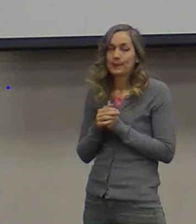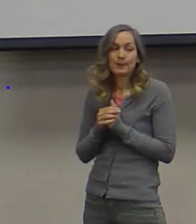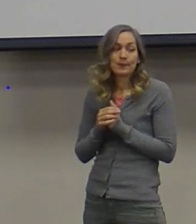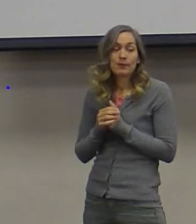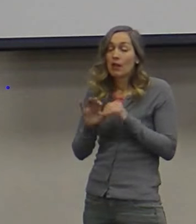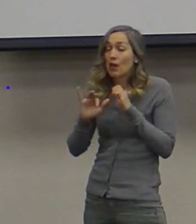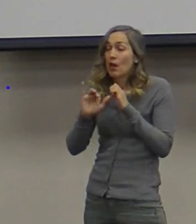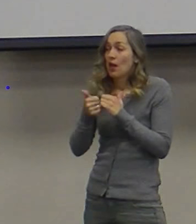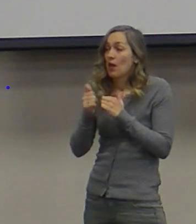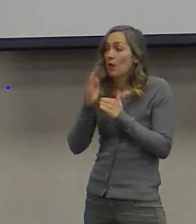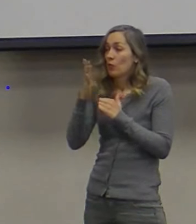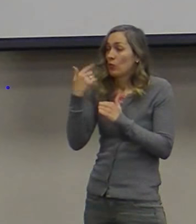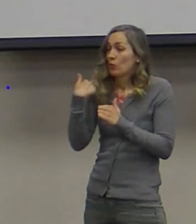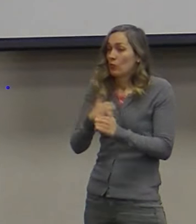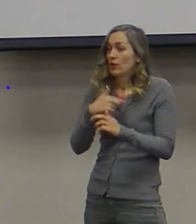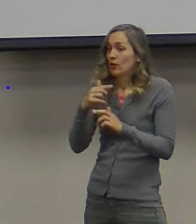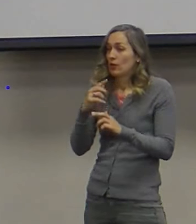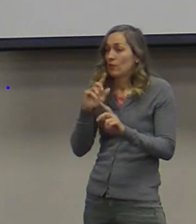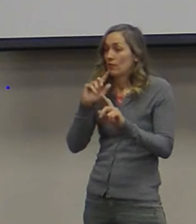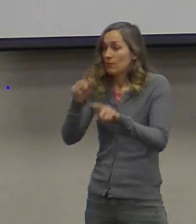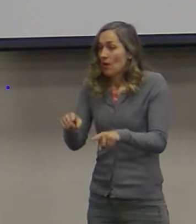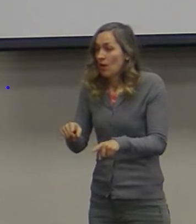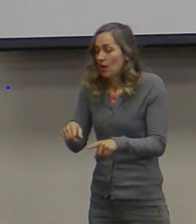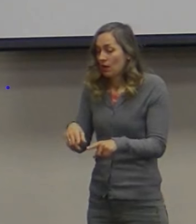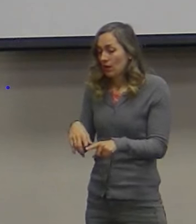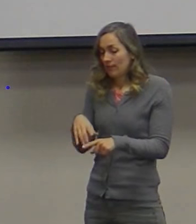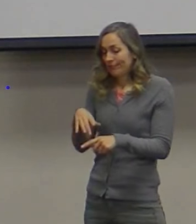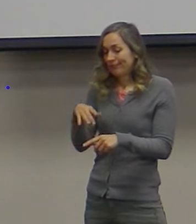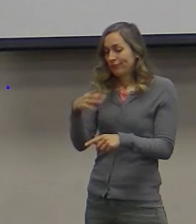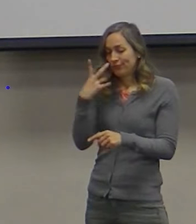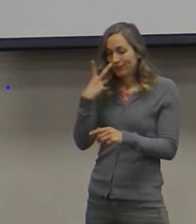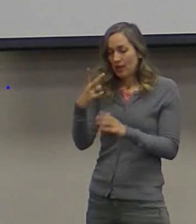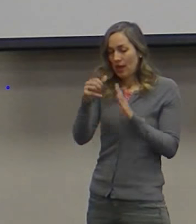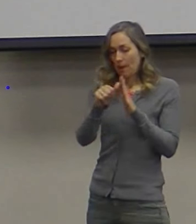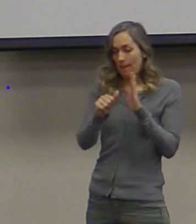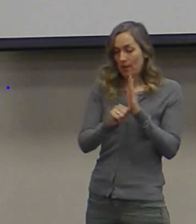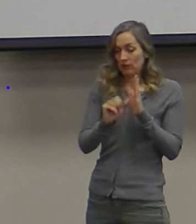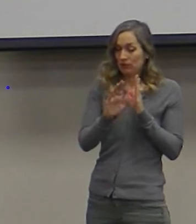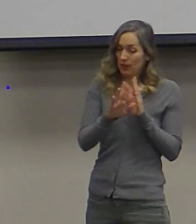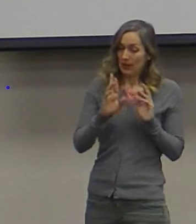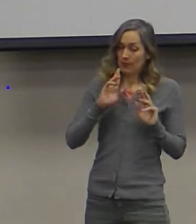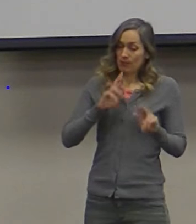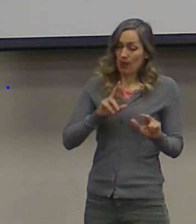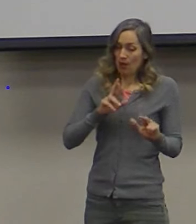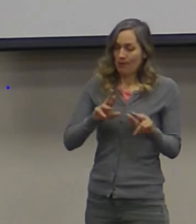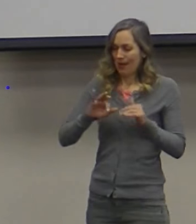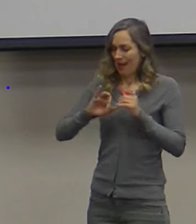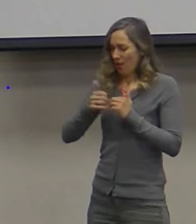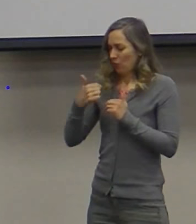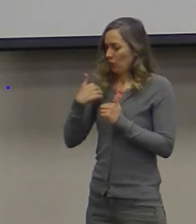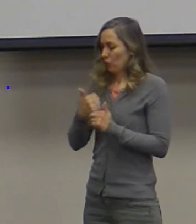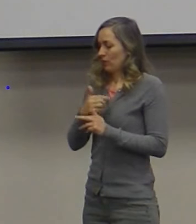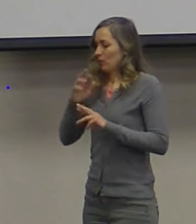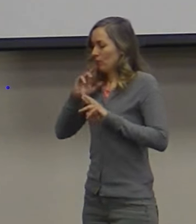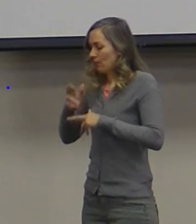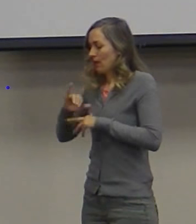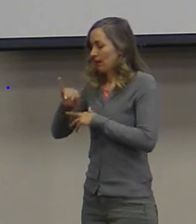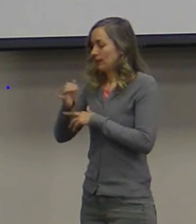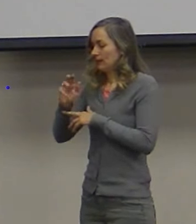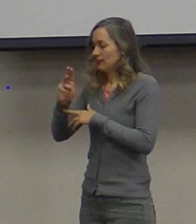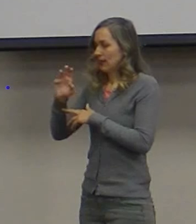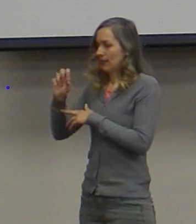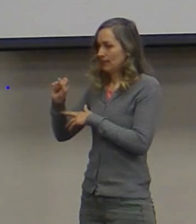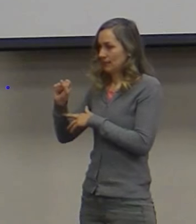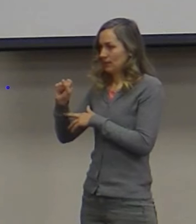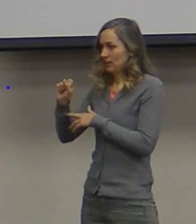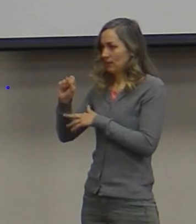How are we going to respond? We saw how the apostles responded, but how do we respond? James, in chapter 1,